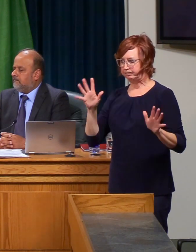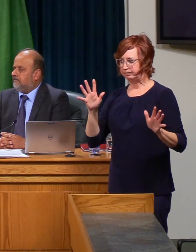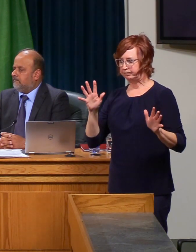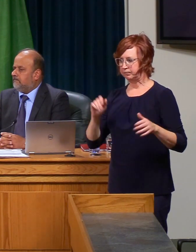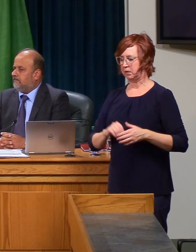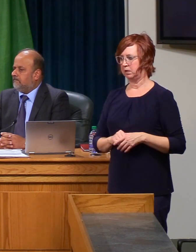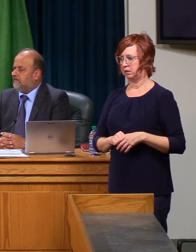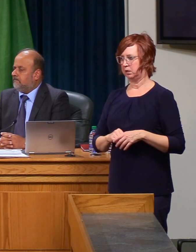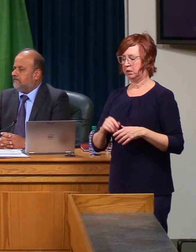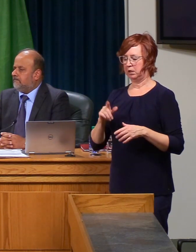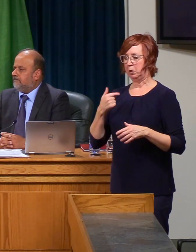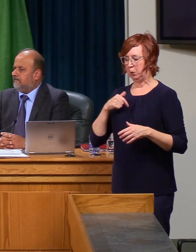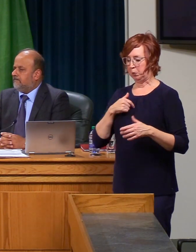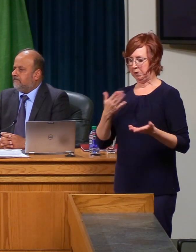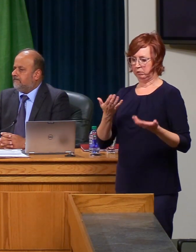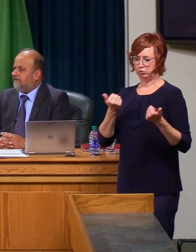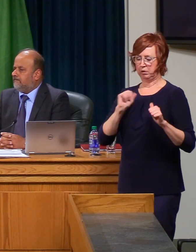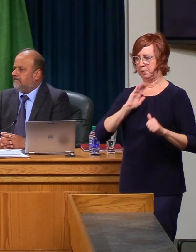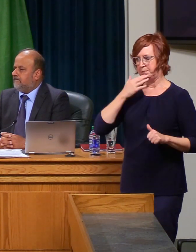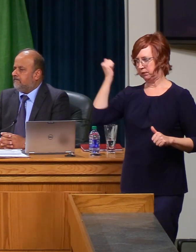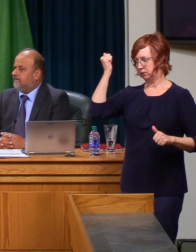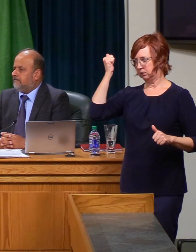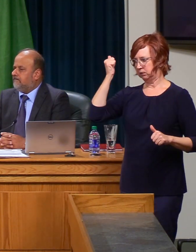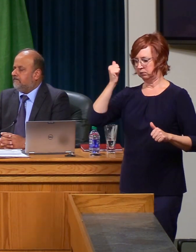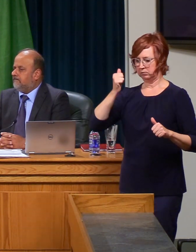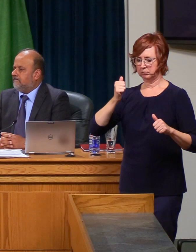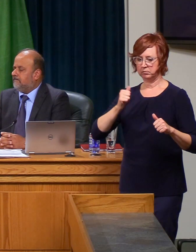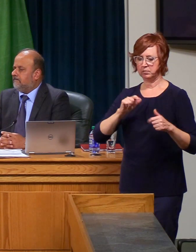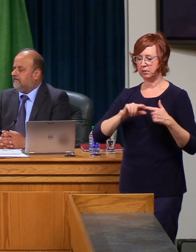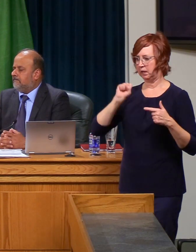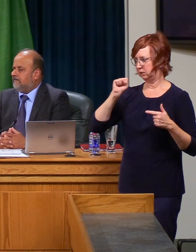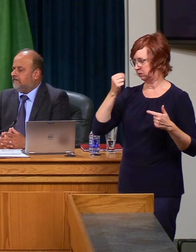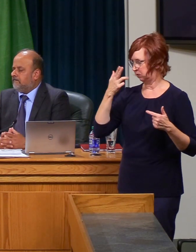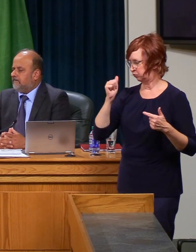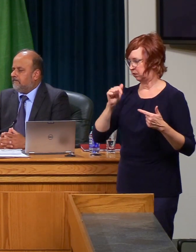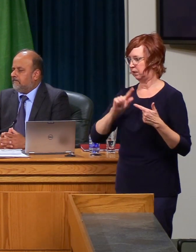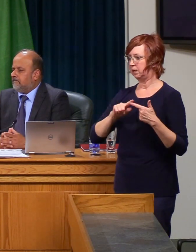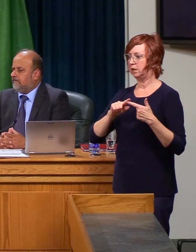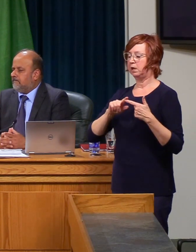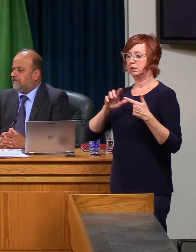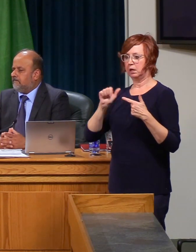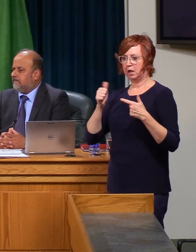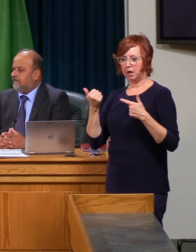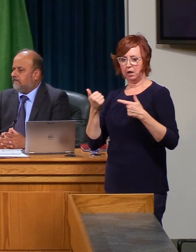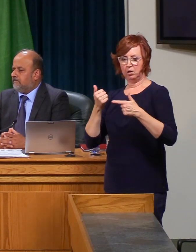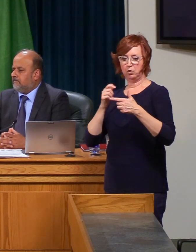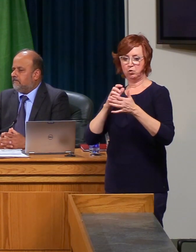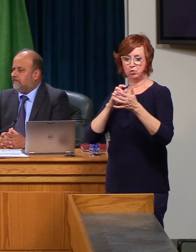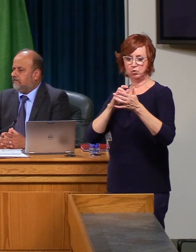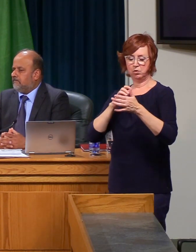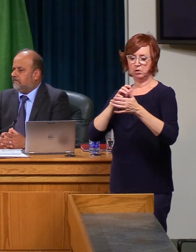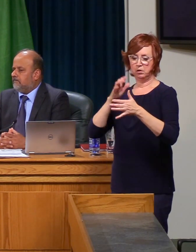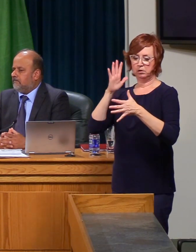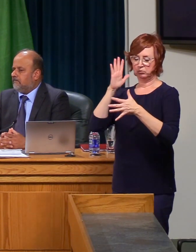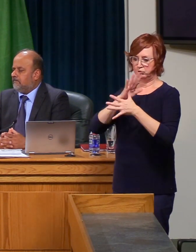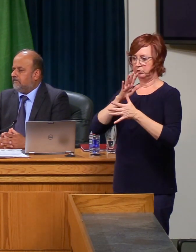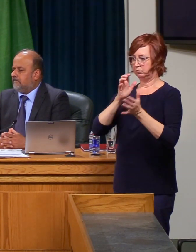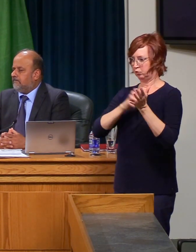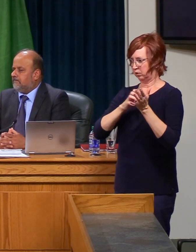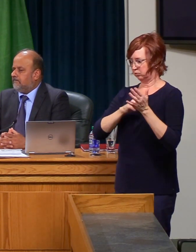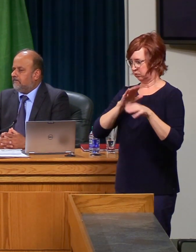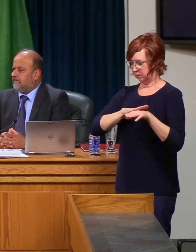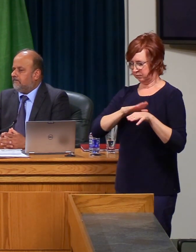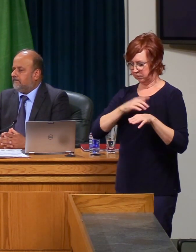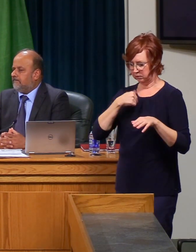prepare as a province, as a health authority, on Dr. Shahab's advice, as well as other physicians and other public